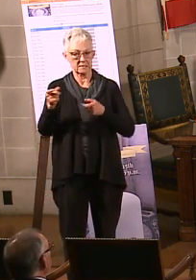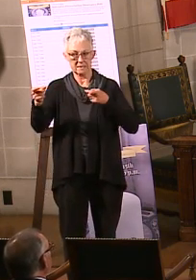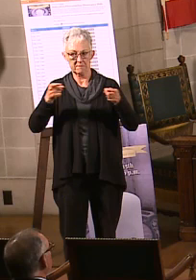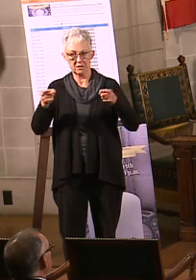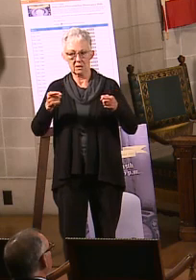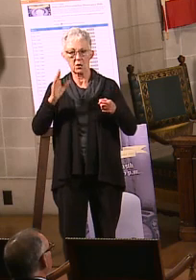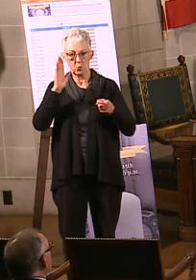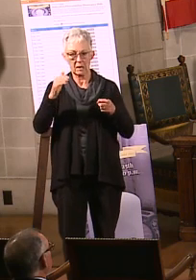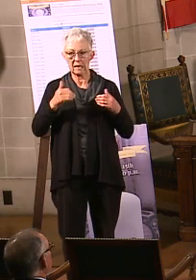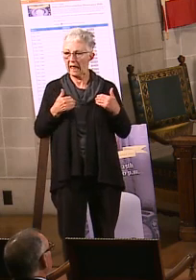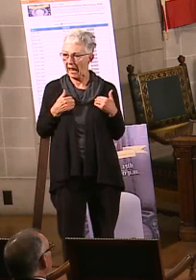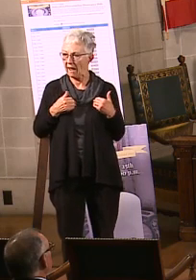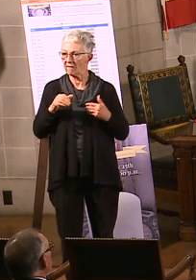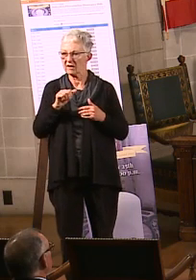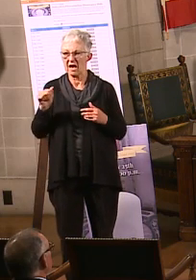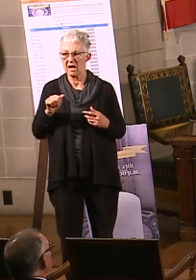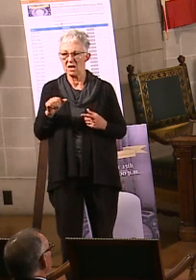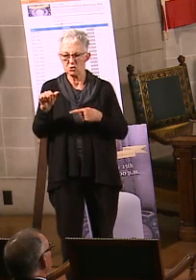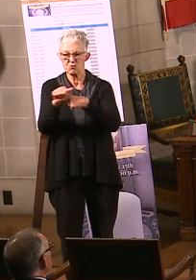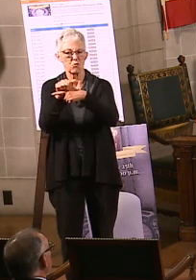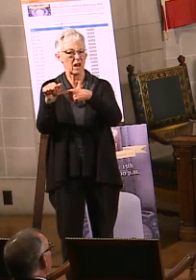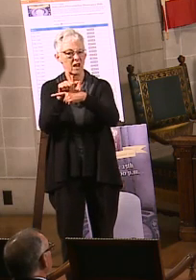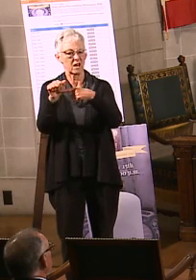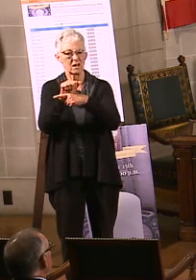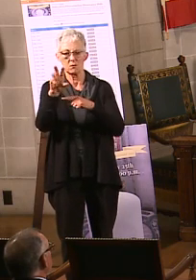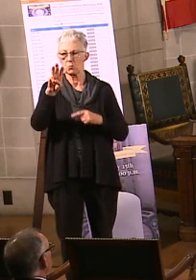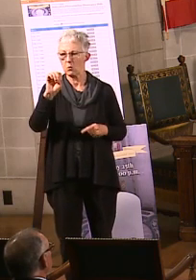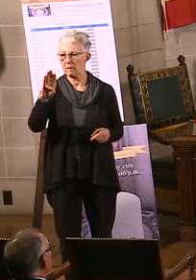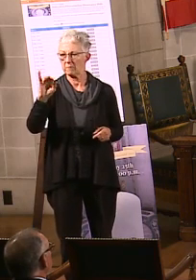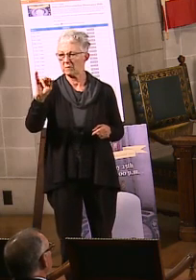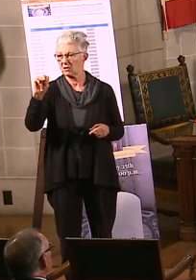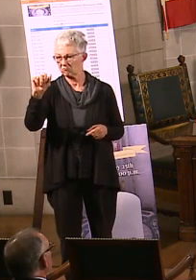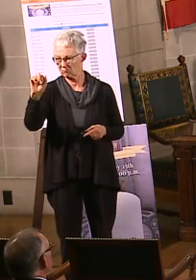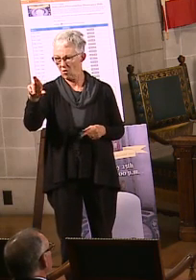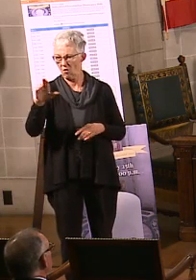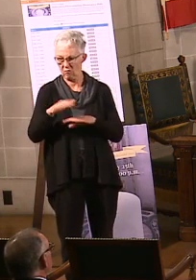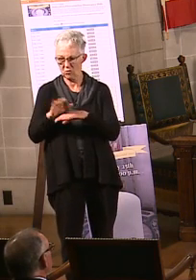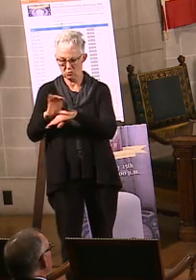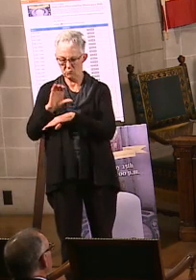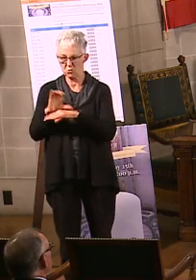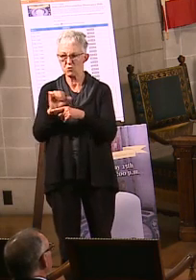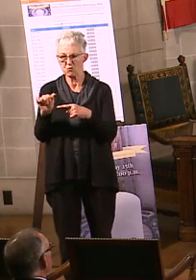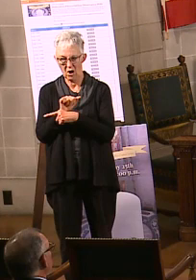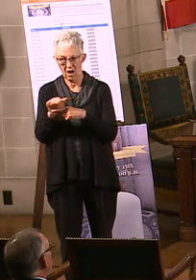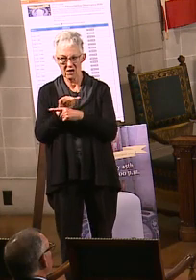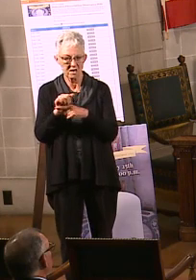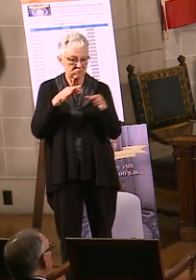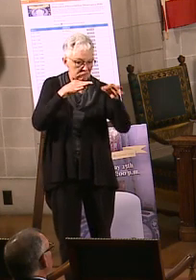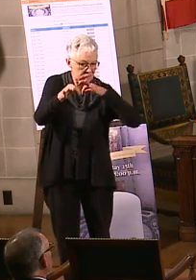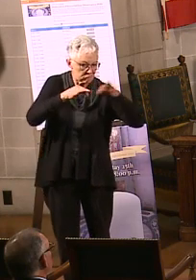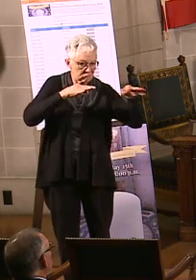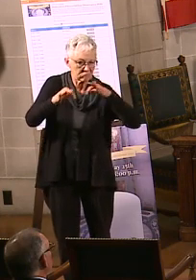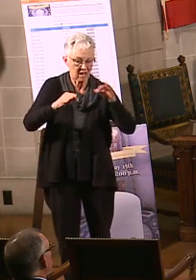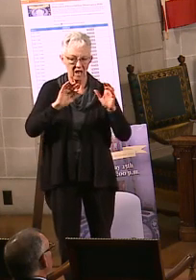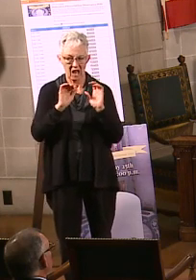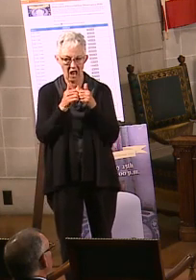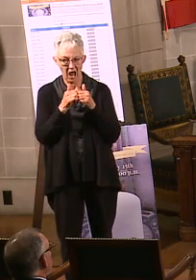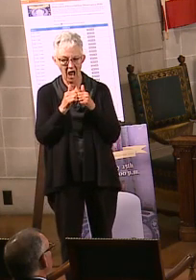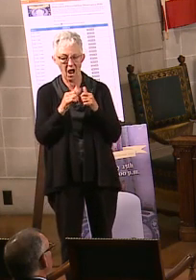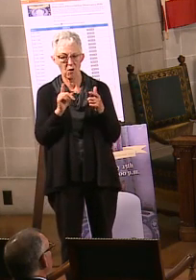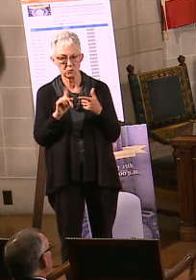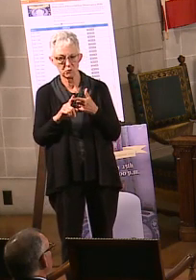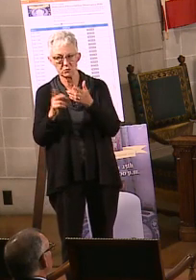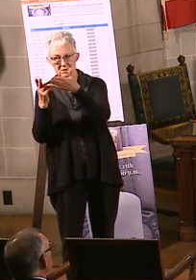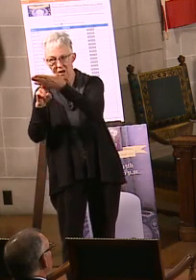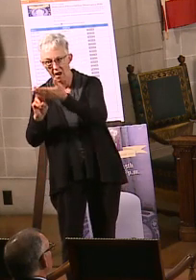in Nebraska, the SBA is going to be doing a webinar. Please go to their website and check it out. But you'll be able to get more information about how you